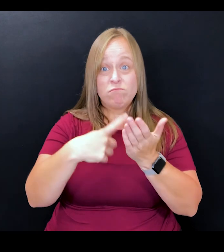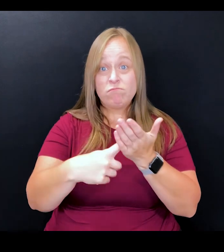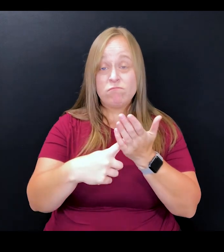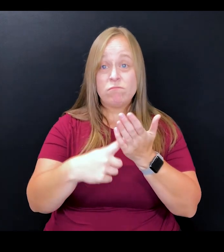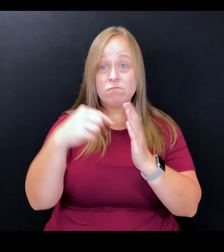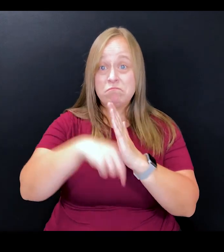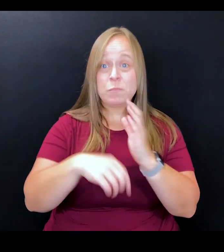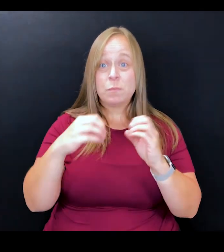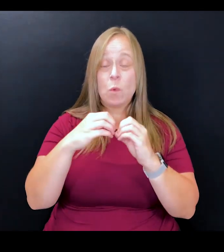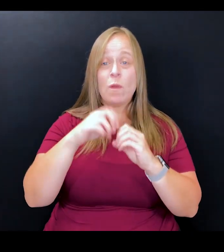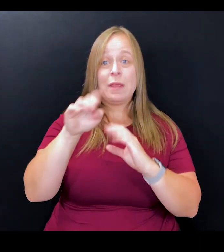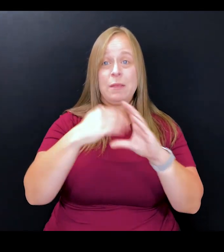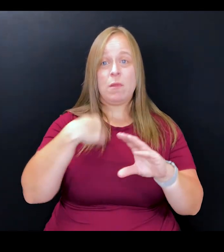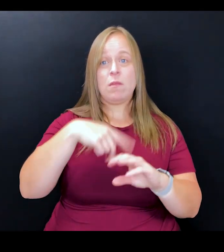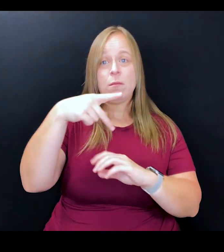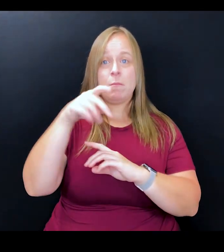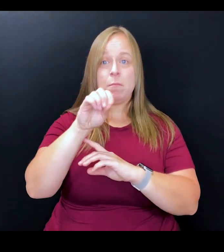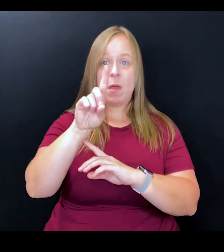discuss, please email